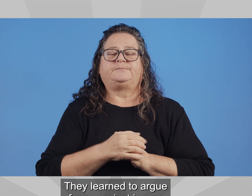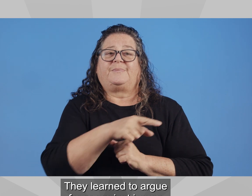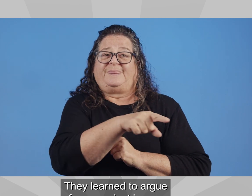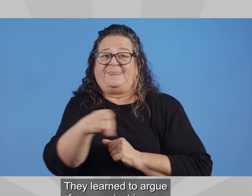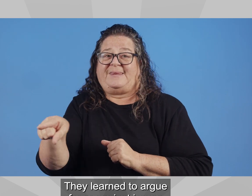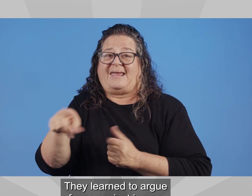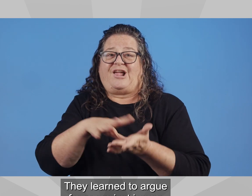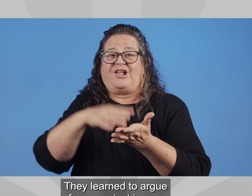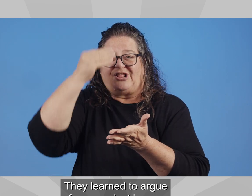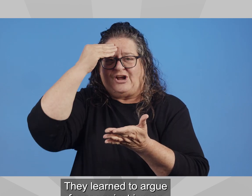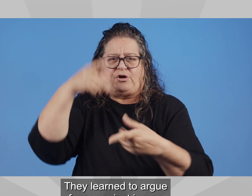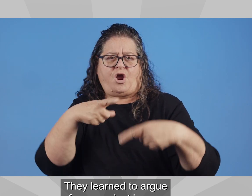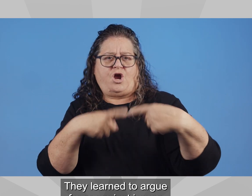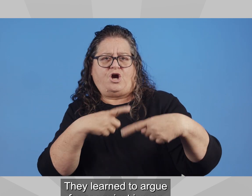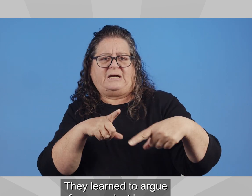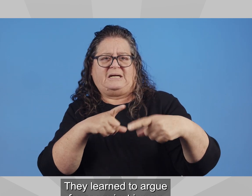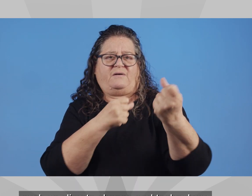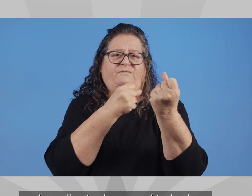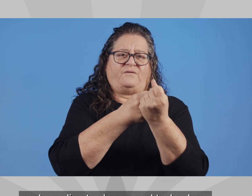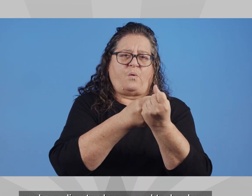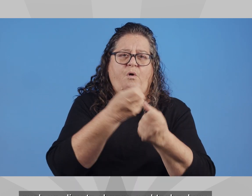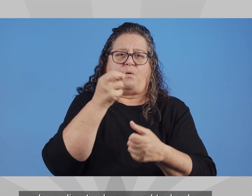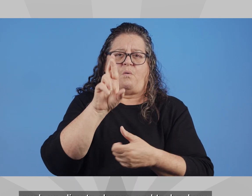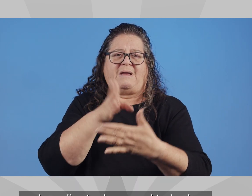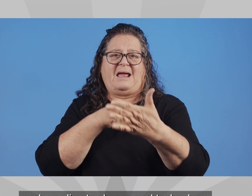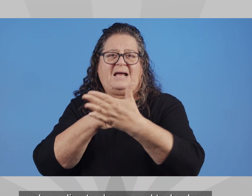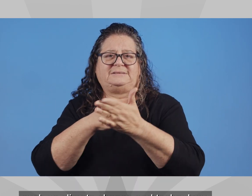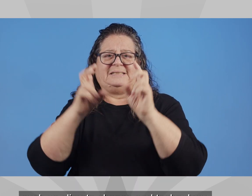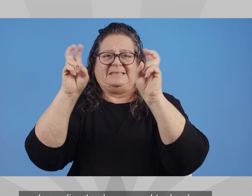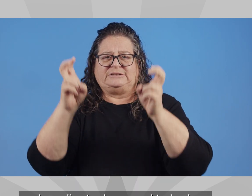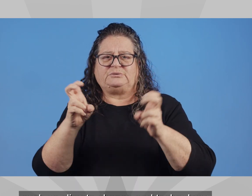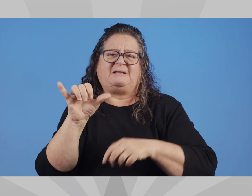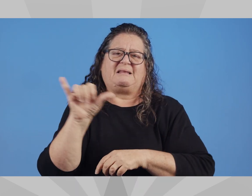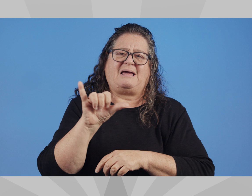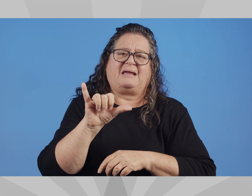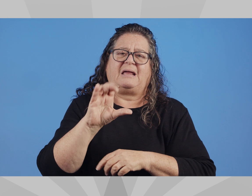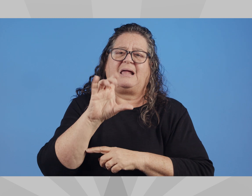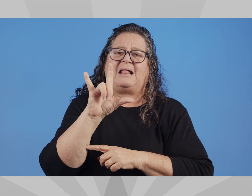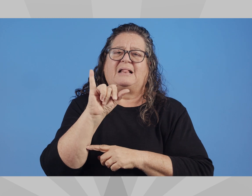They learned to argue for or against issues such as climate change and technology.